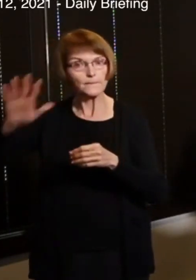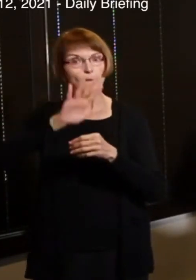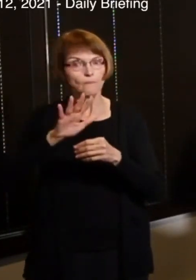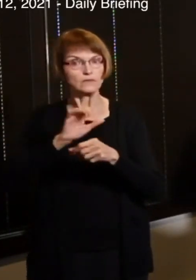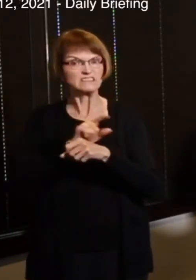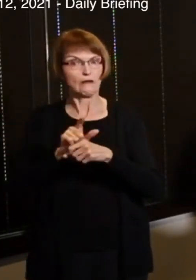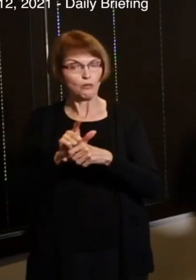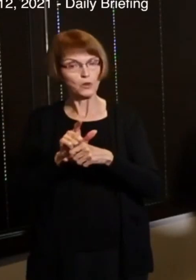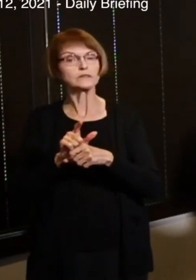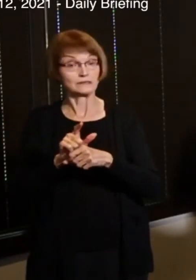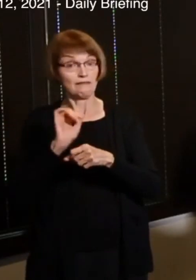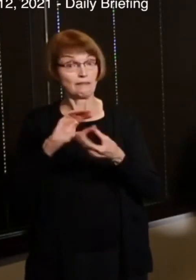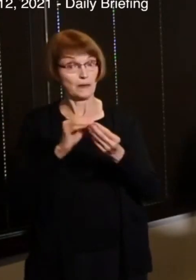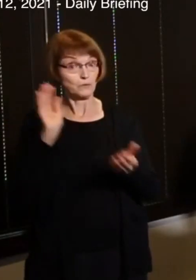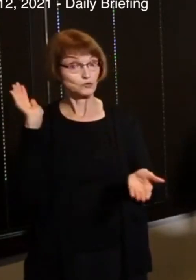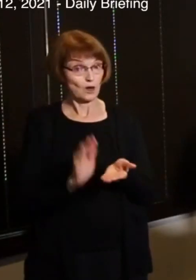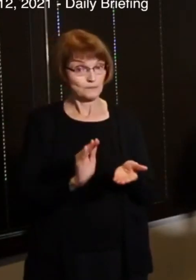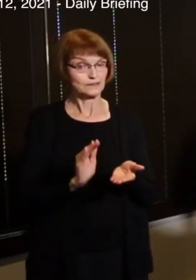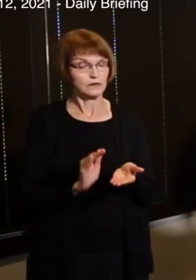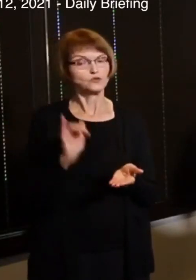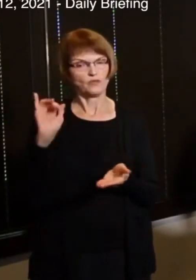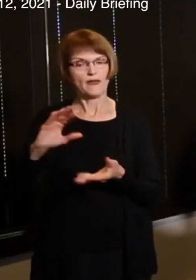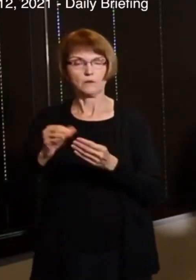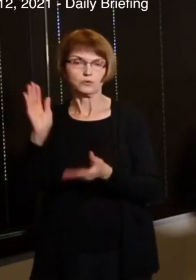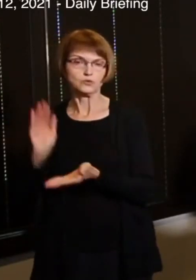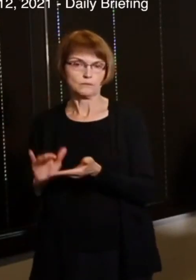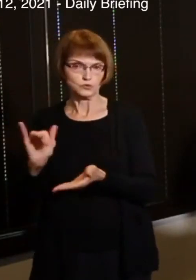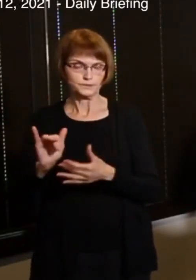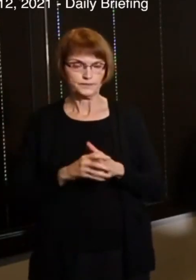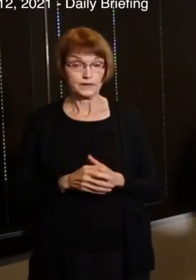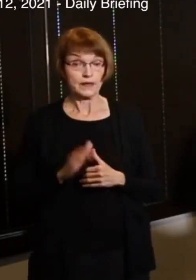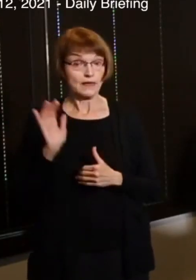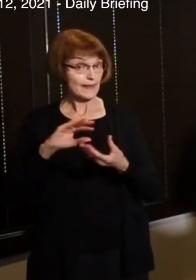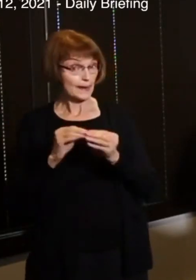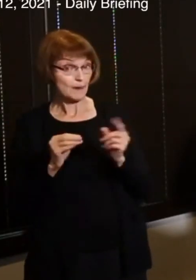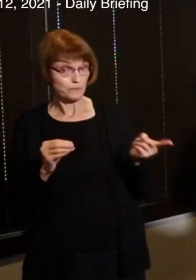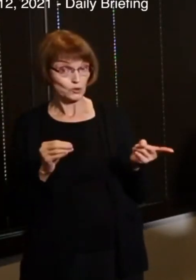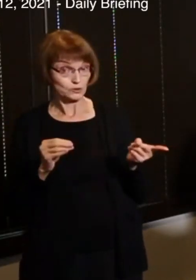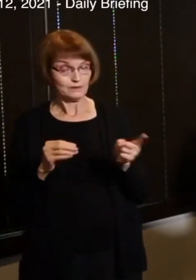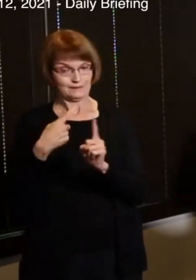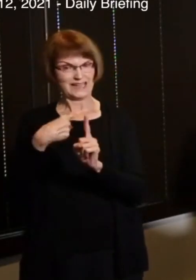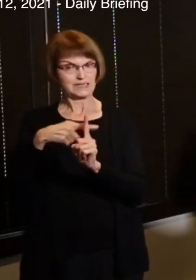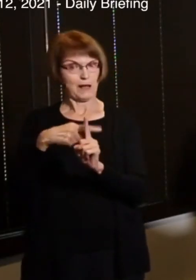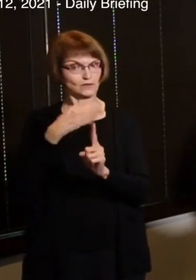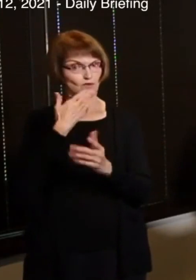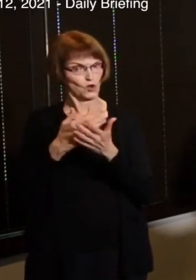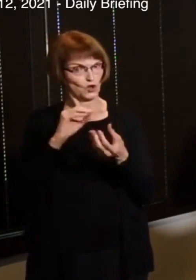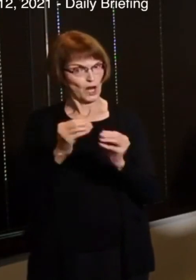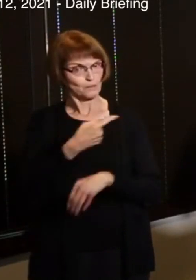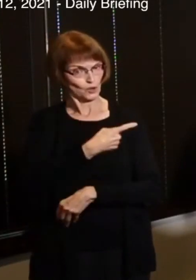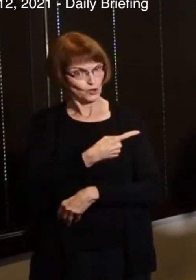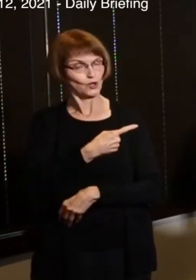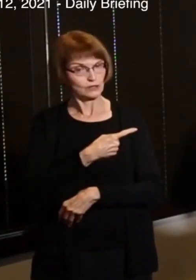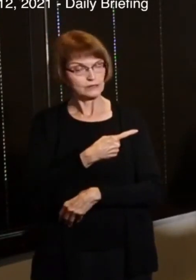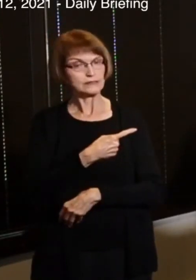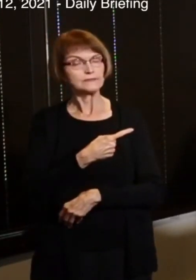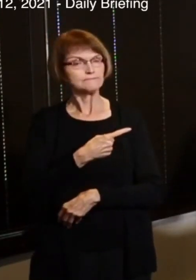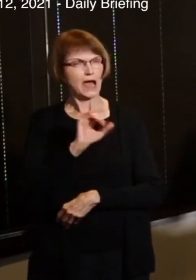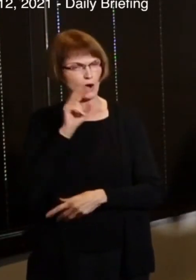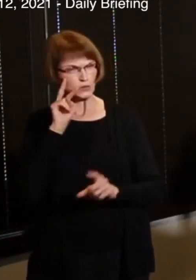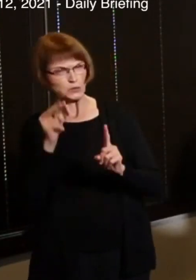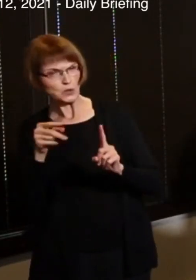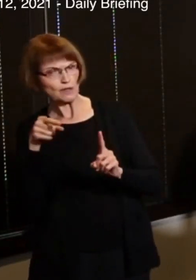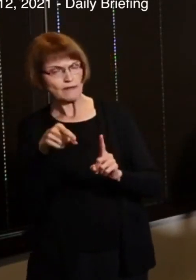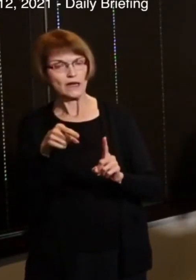that'll influence this number as well. As well as this number, and so we're in the positive on this. So the way to look at this is